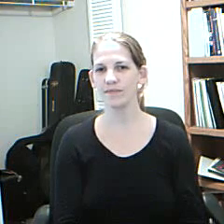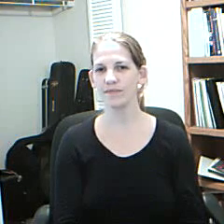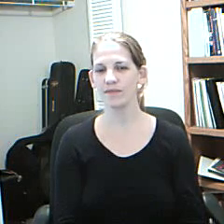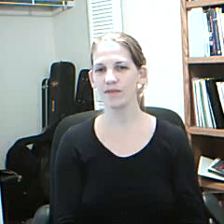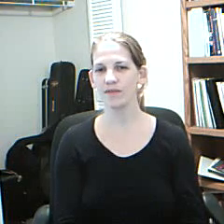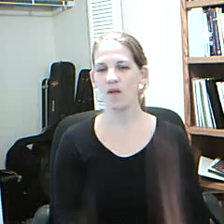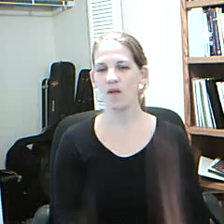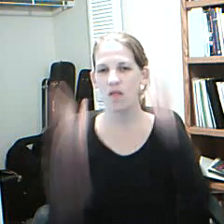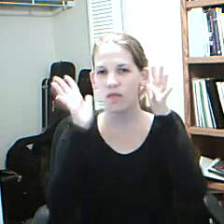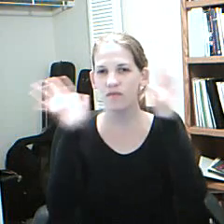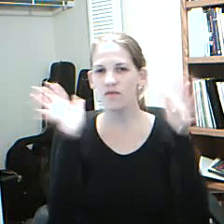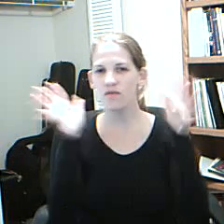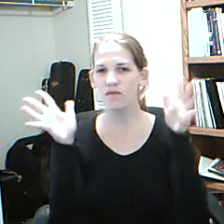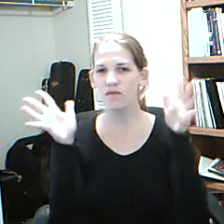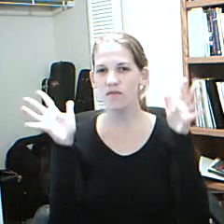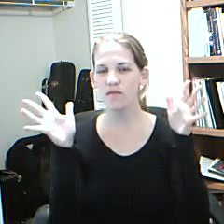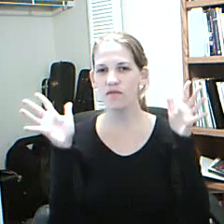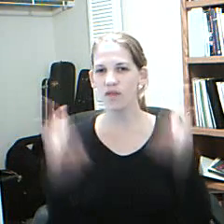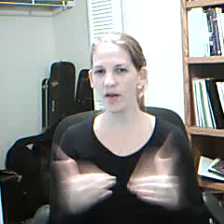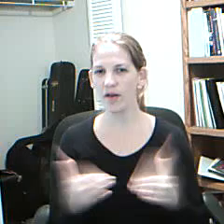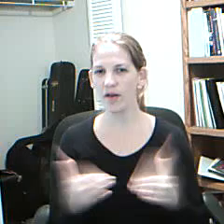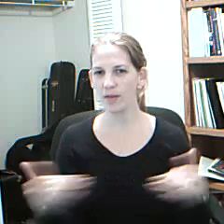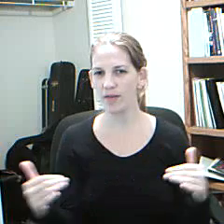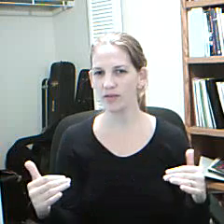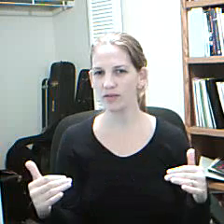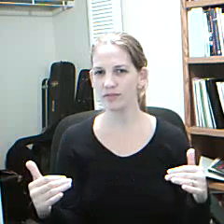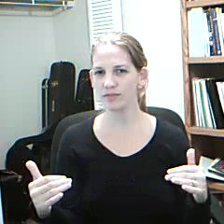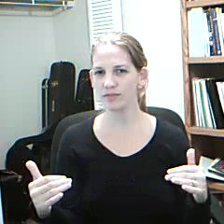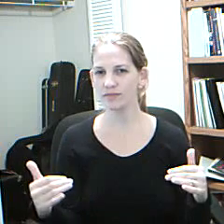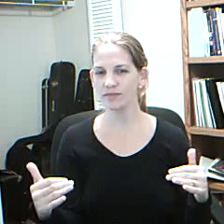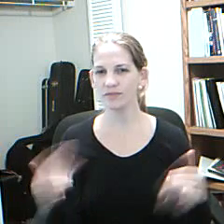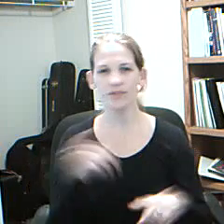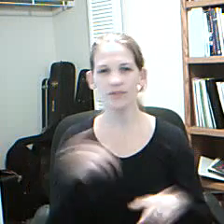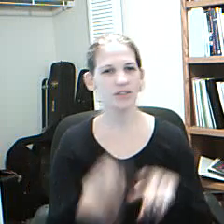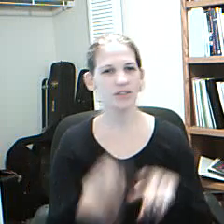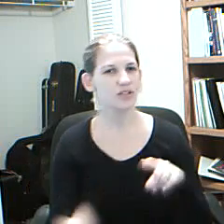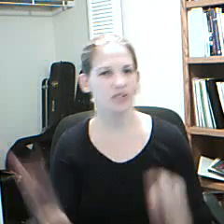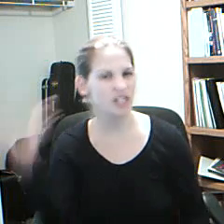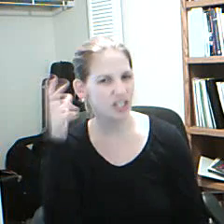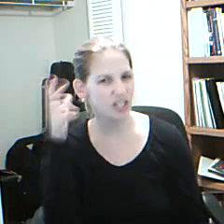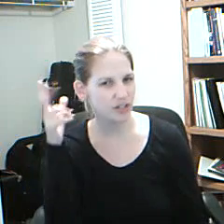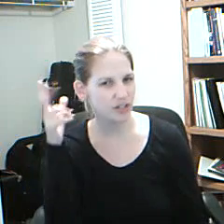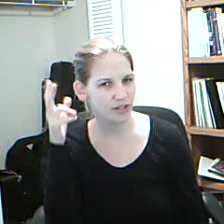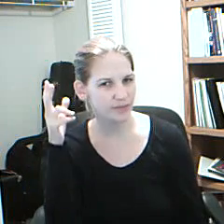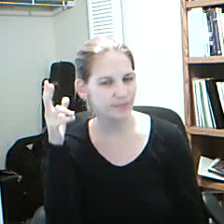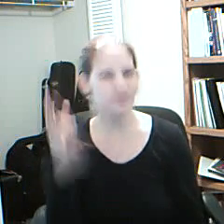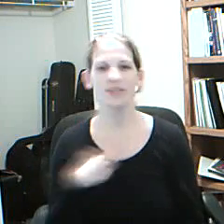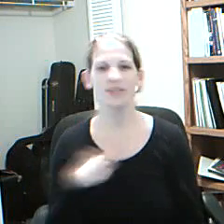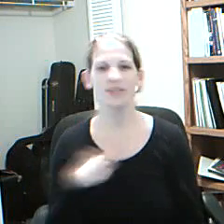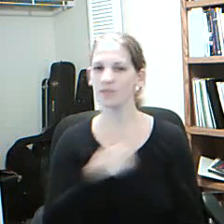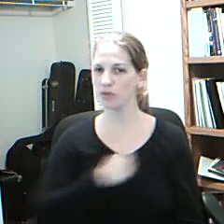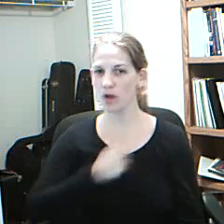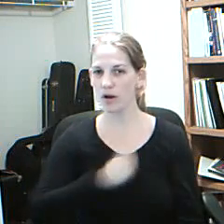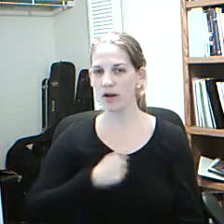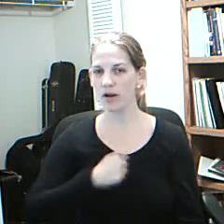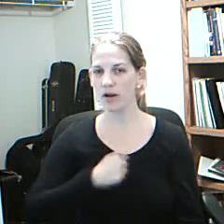if you're facing that challenge too, I apologize, and I'm doing everything I can to correct the situation. I was aware of it. I had to